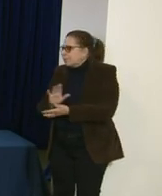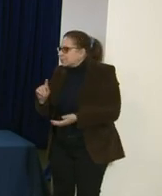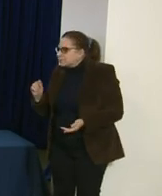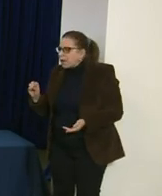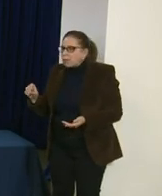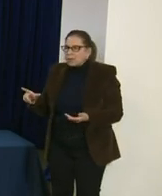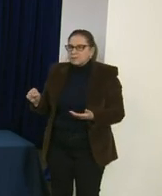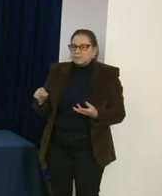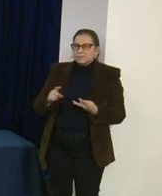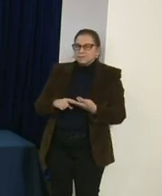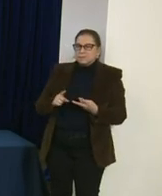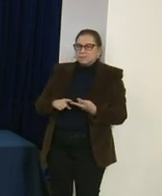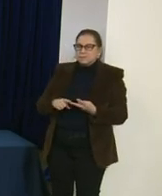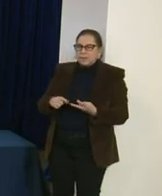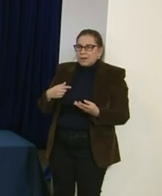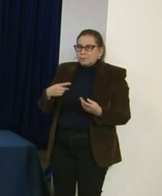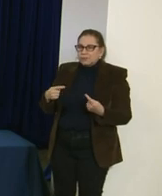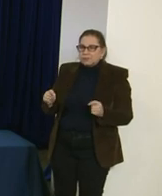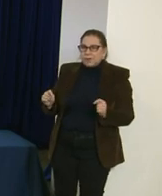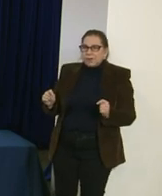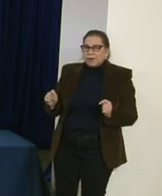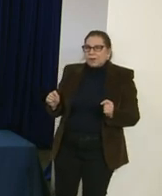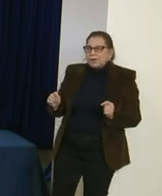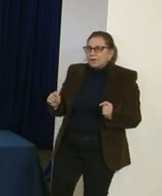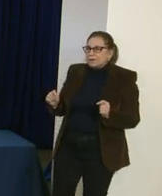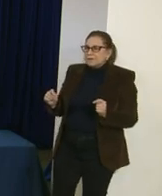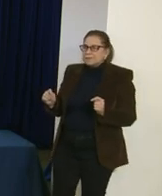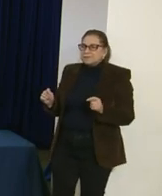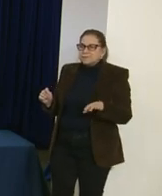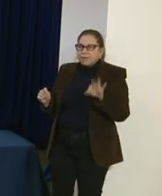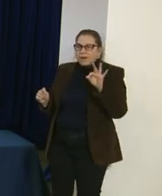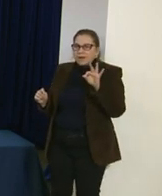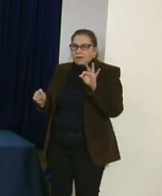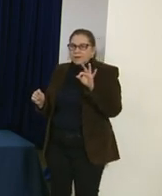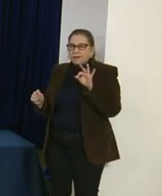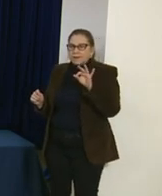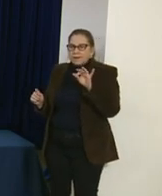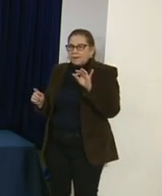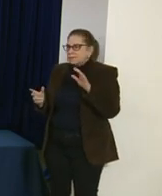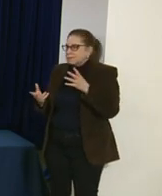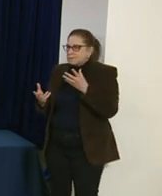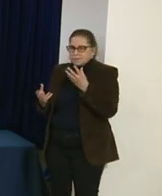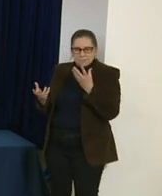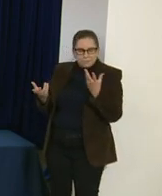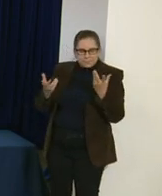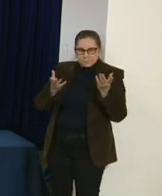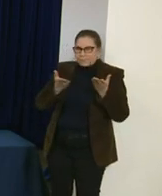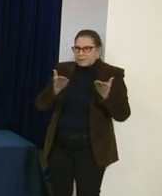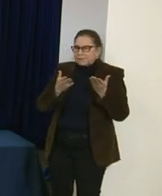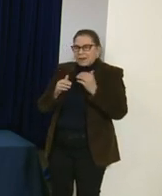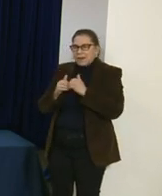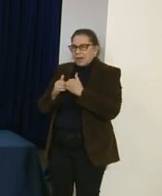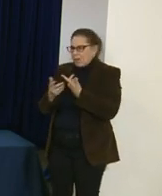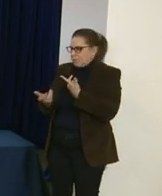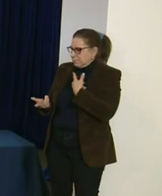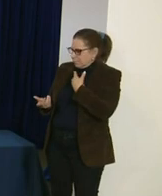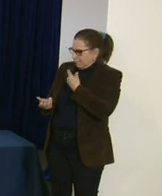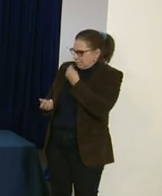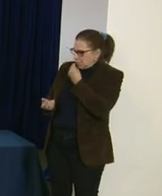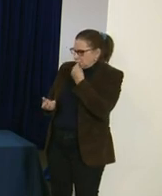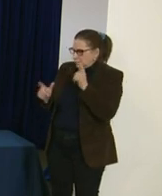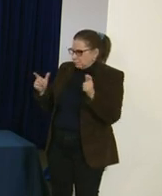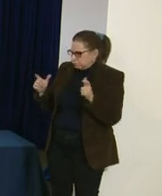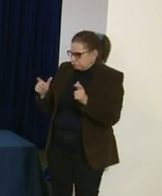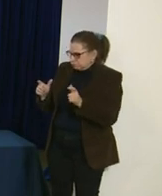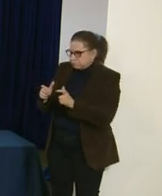been trying to find out if I get low or something like that, how would I be able to get someone to get